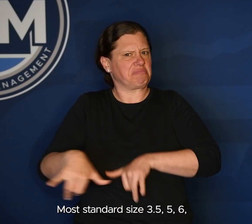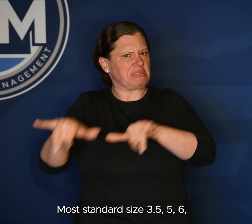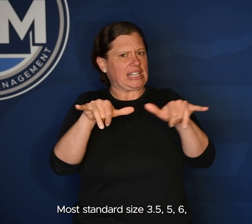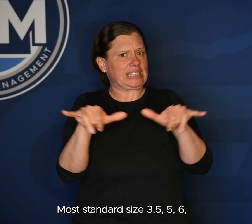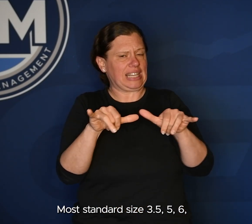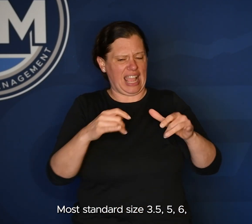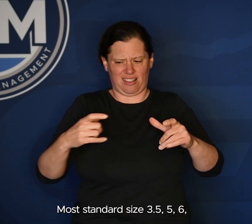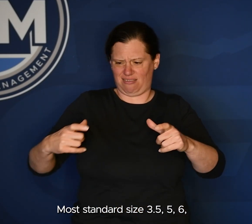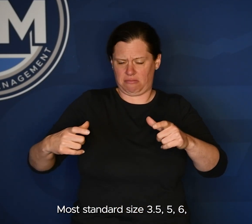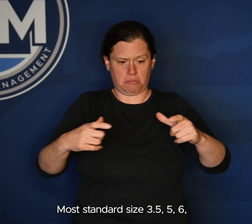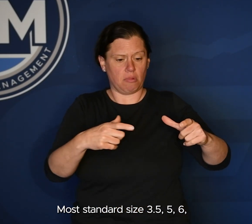5,